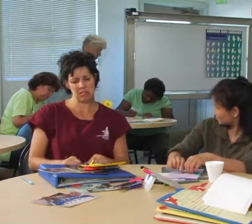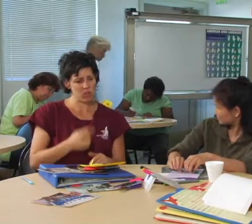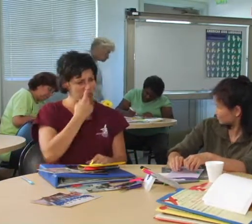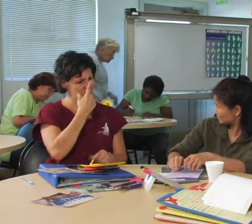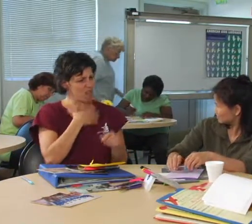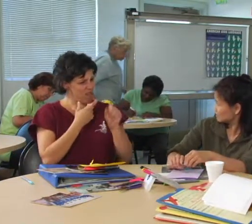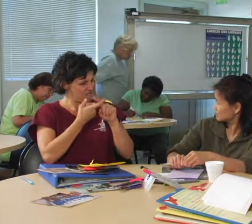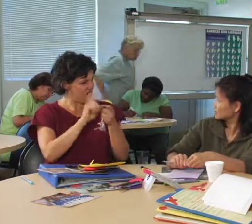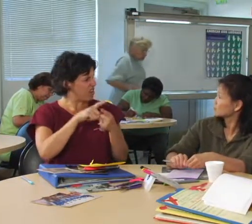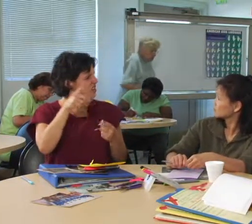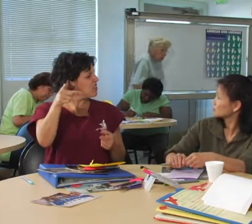yet.